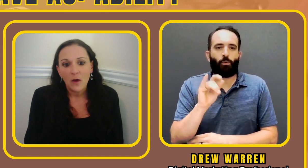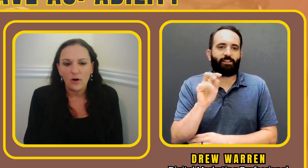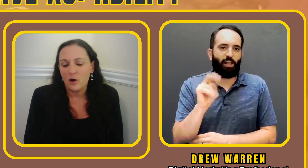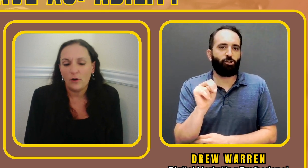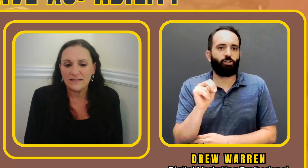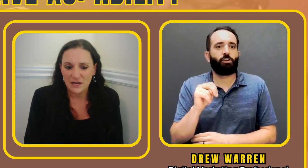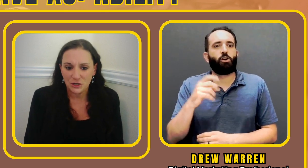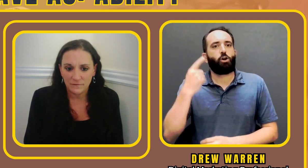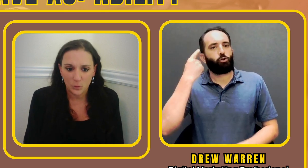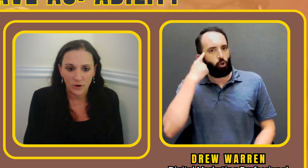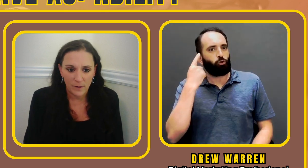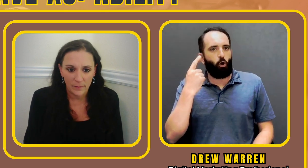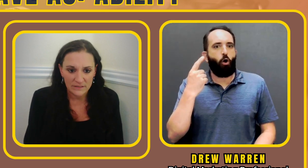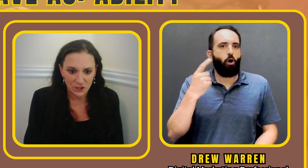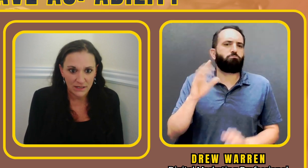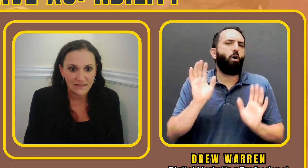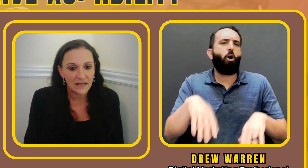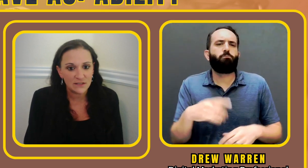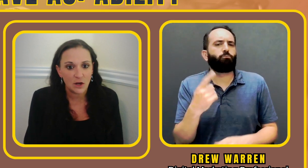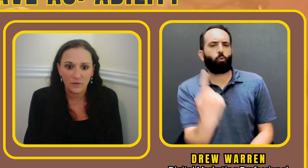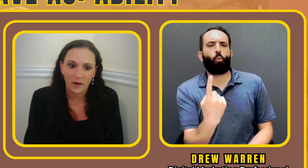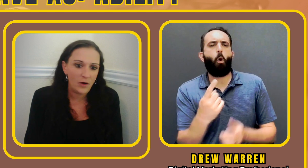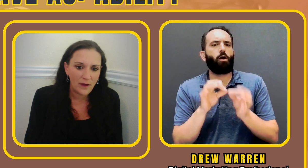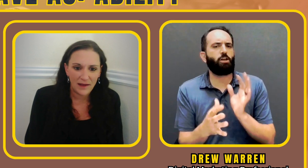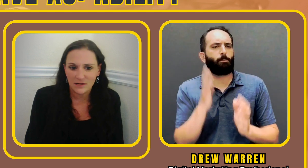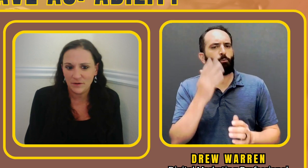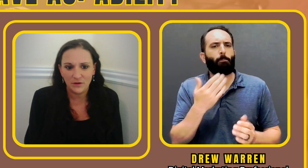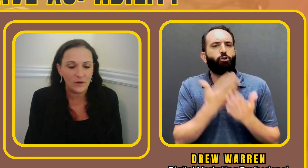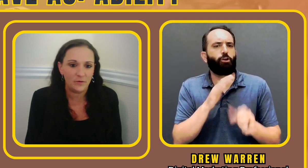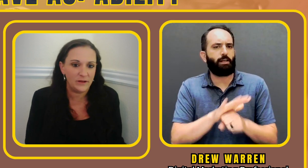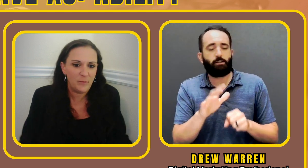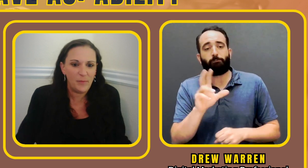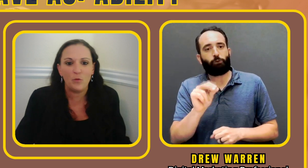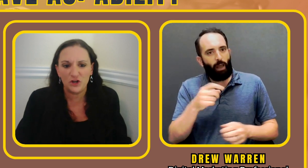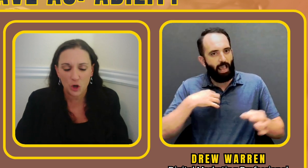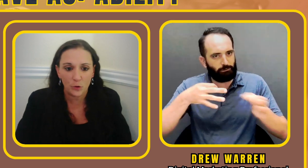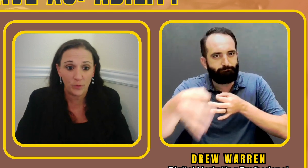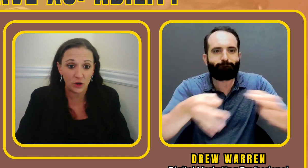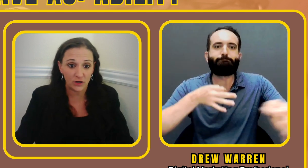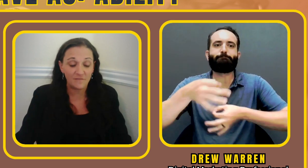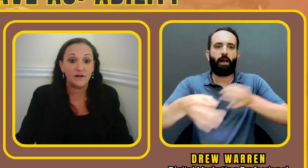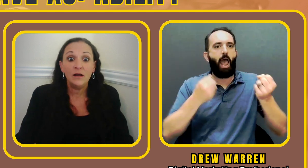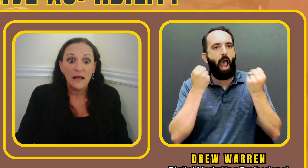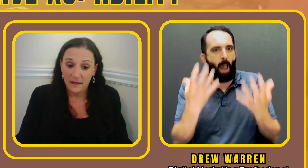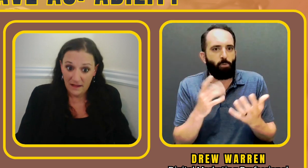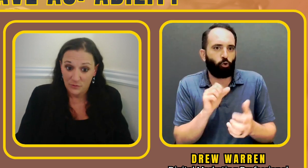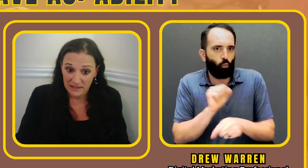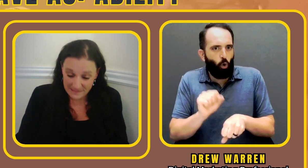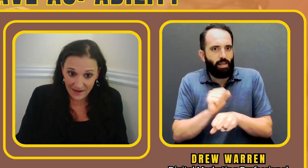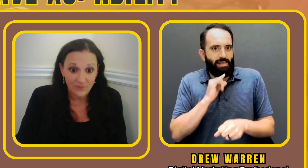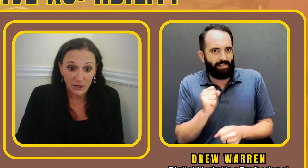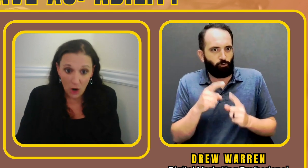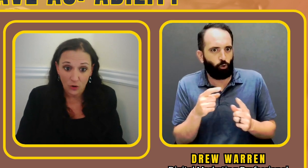for an orientation for one of my positions. And so I thought, okay, it's going to be, they're like, maybe one interpreter would be good enough, but that's